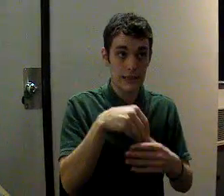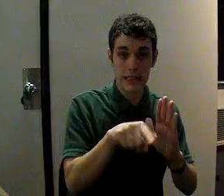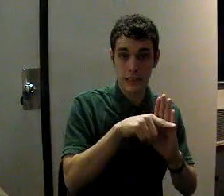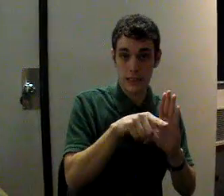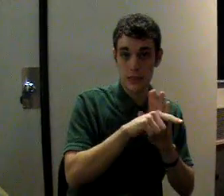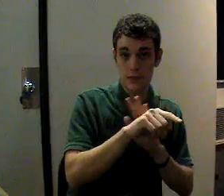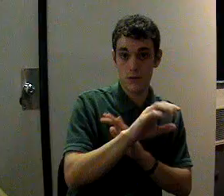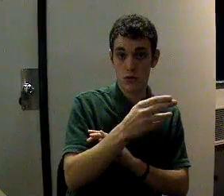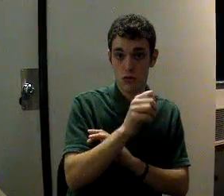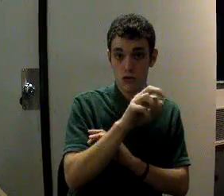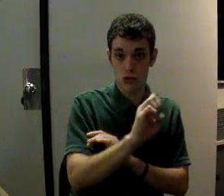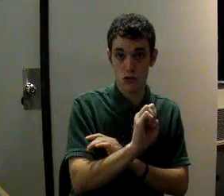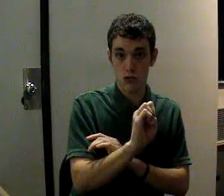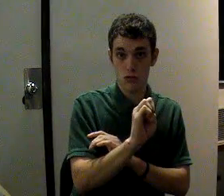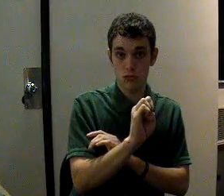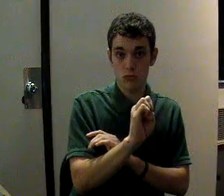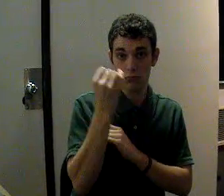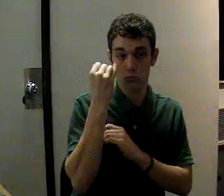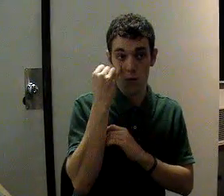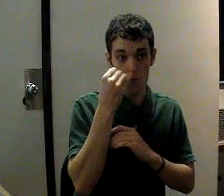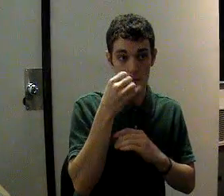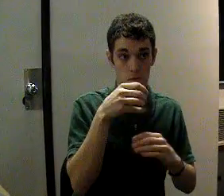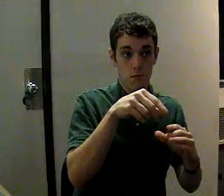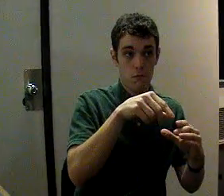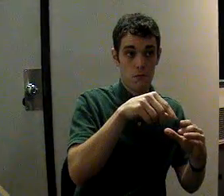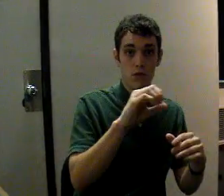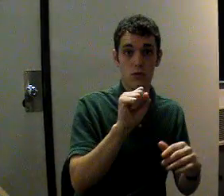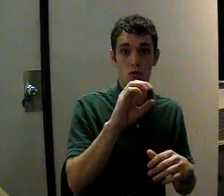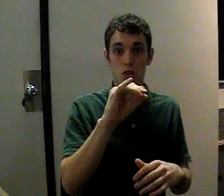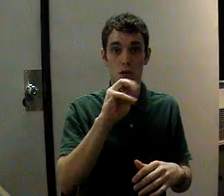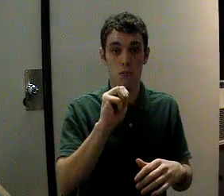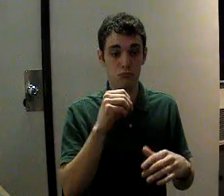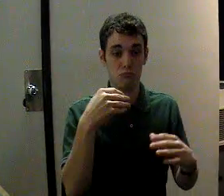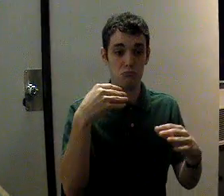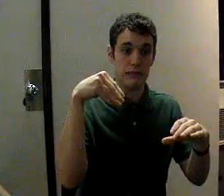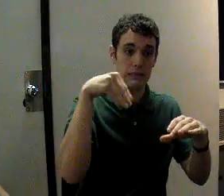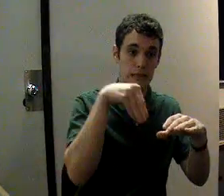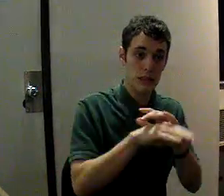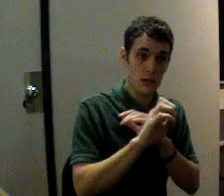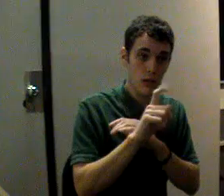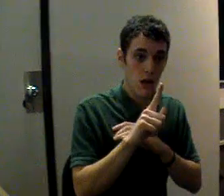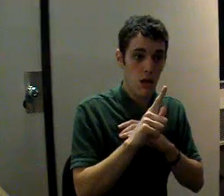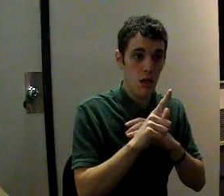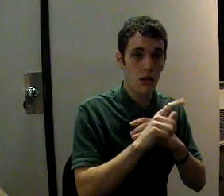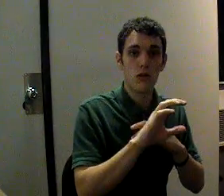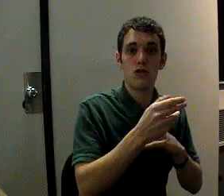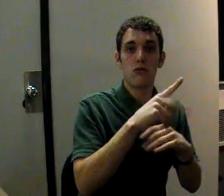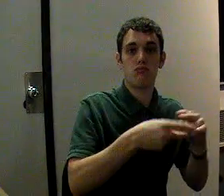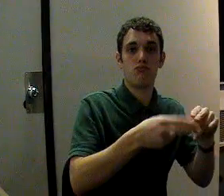charge, it's going to cause it to reach threshold, which is going to cause what? Action potential. This.